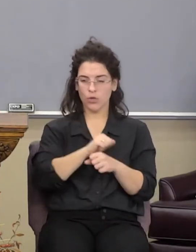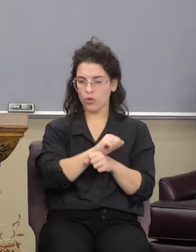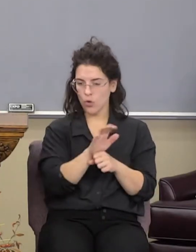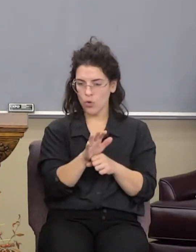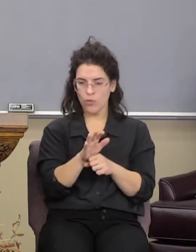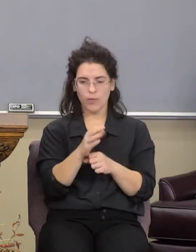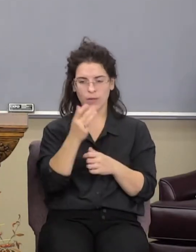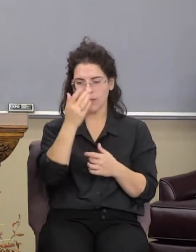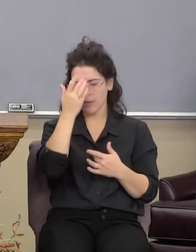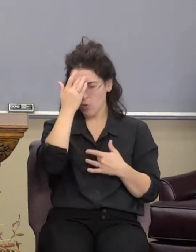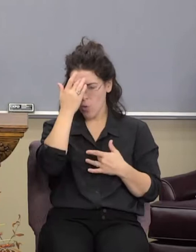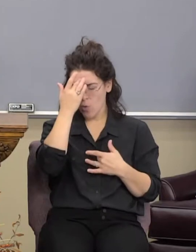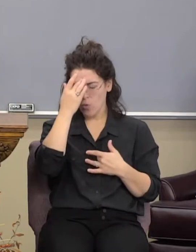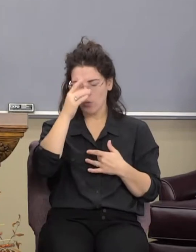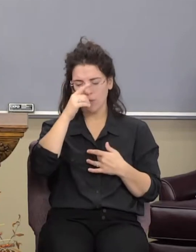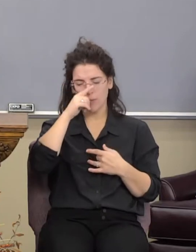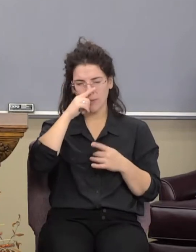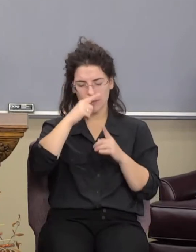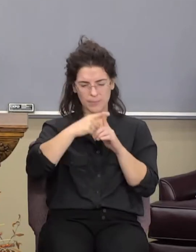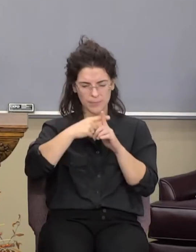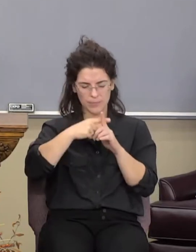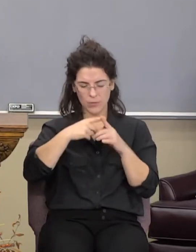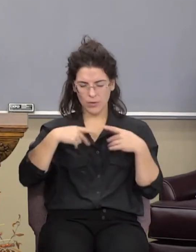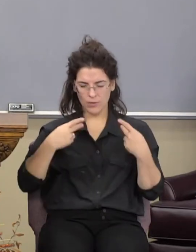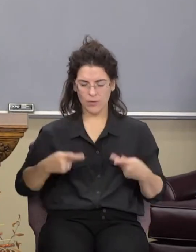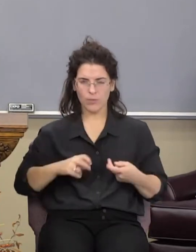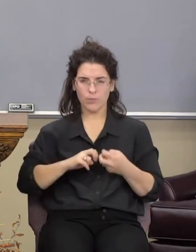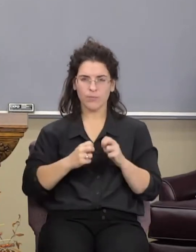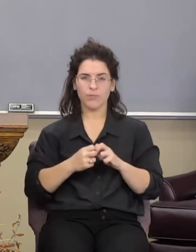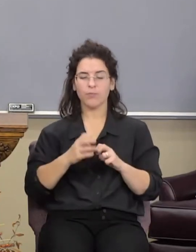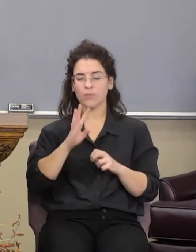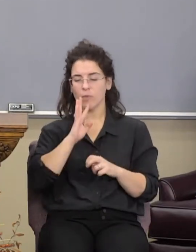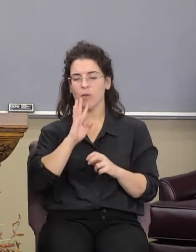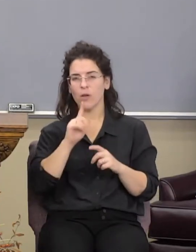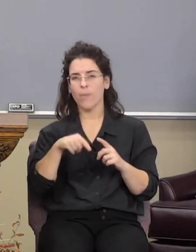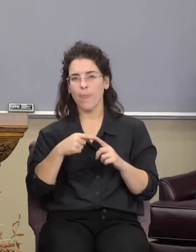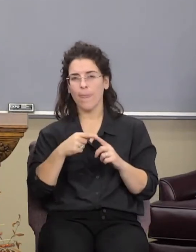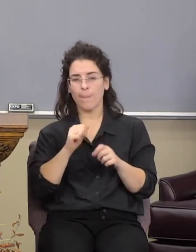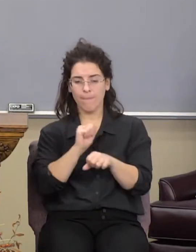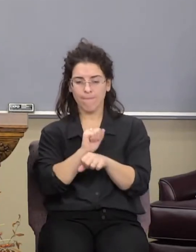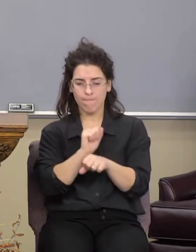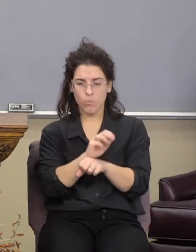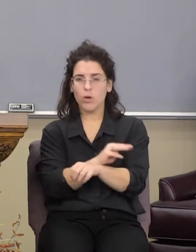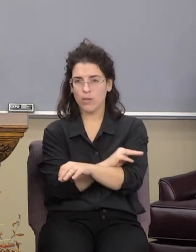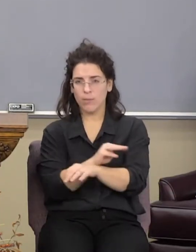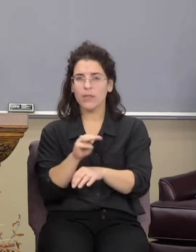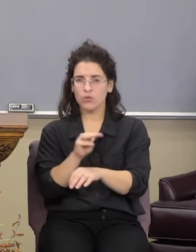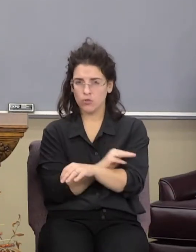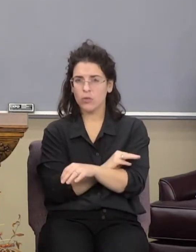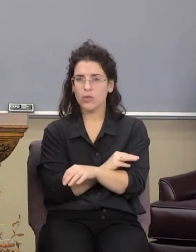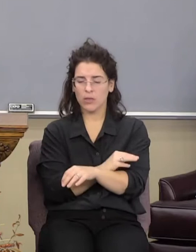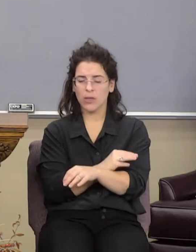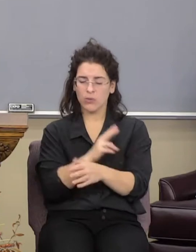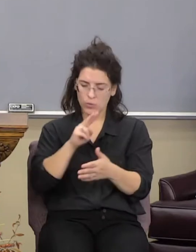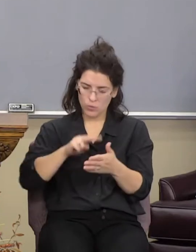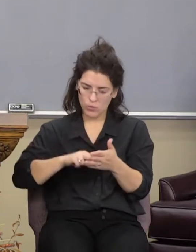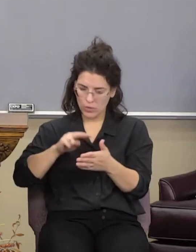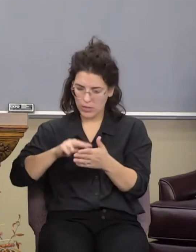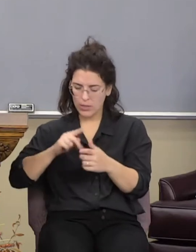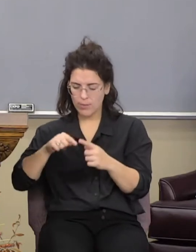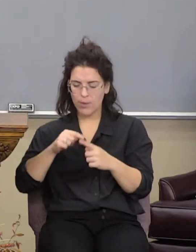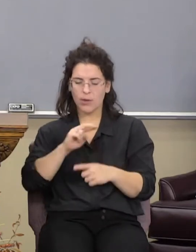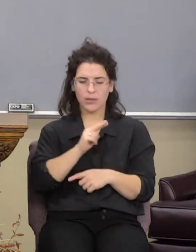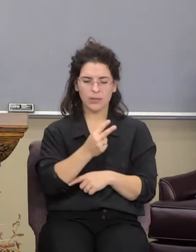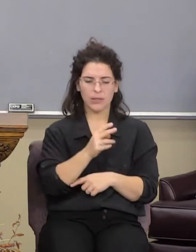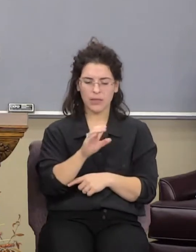the cold, the flu, or physical ailment. He's actually talking about the work of the ministry, as we read about it in 2